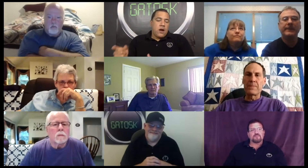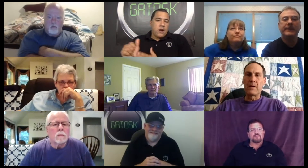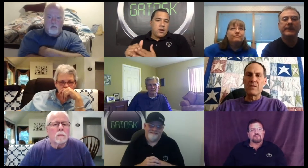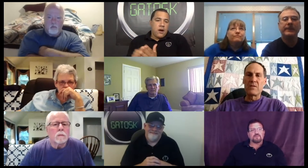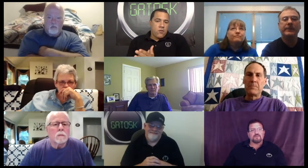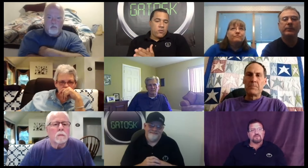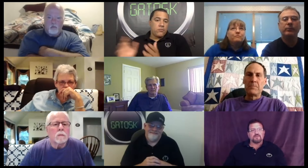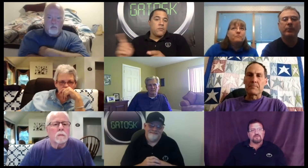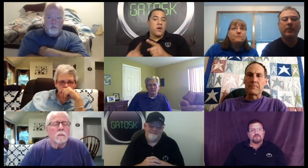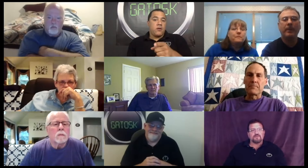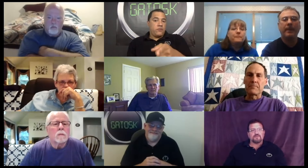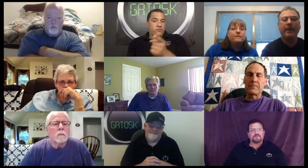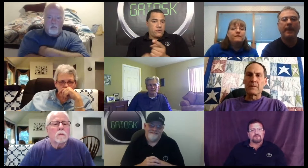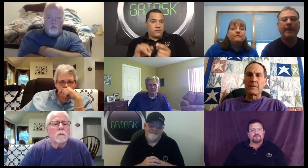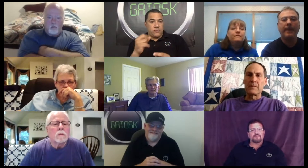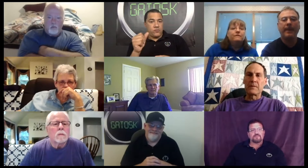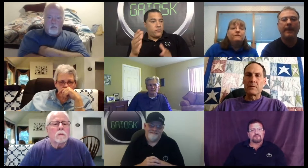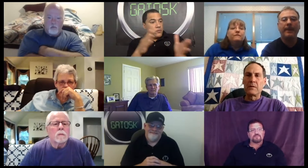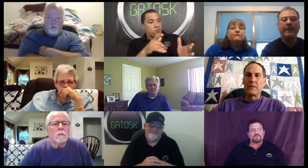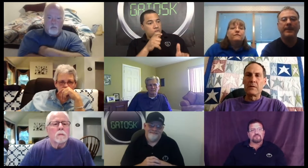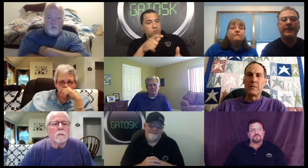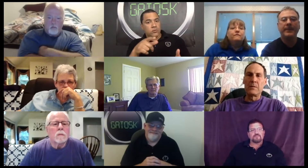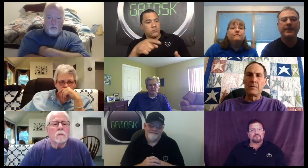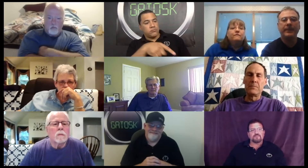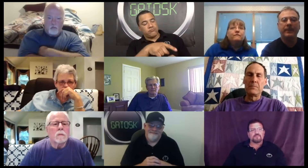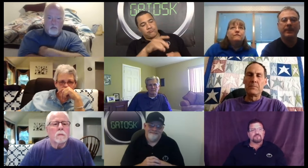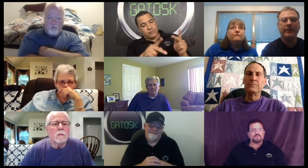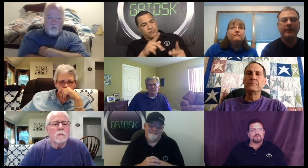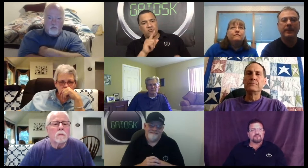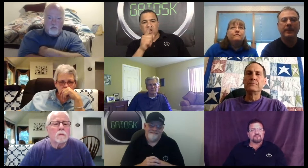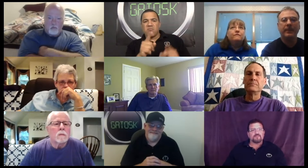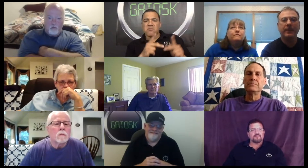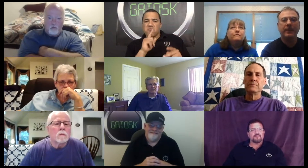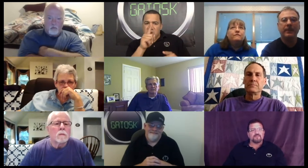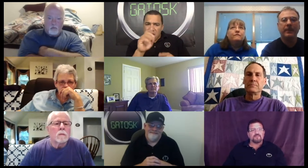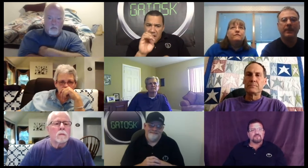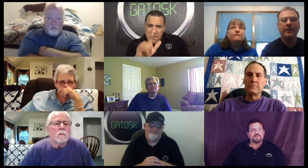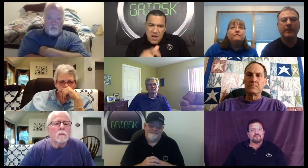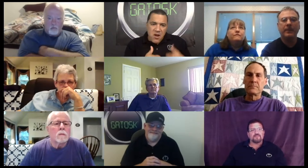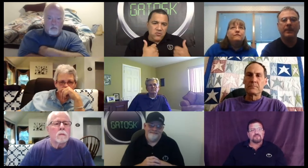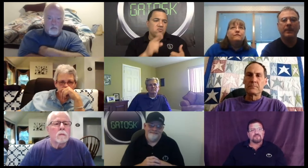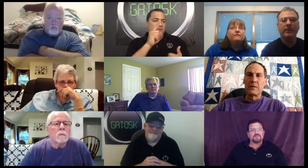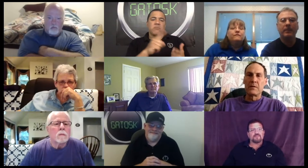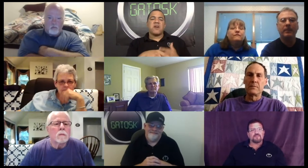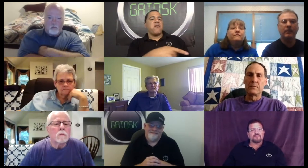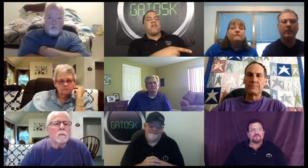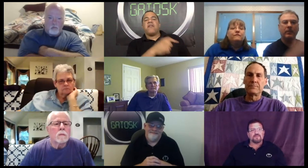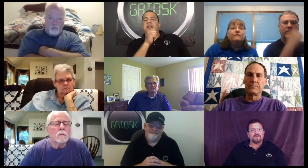we want with that account. But you're right, Joshua. Whoever the people that are actual, real email address,